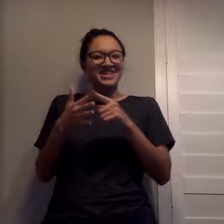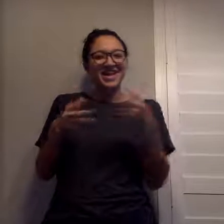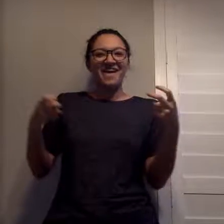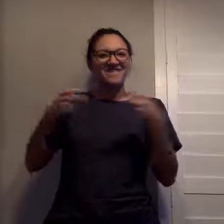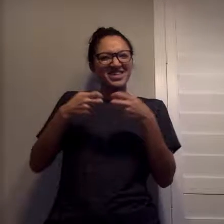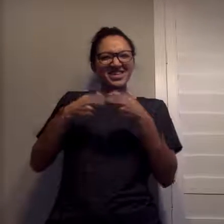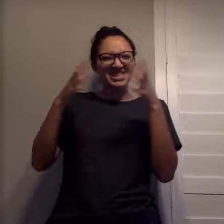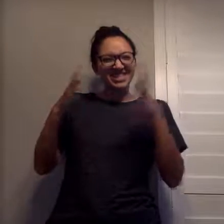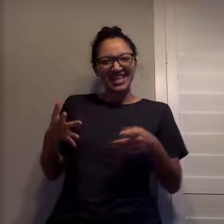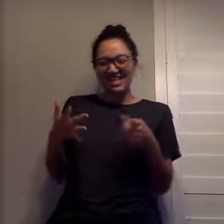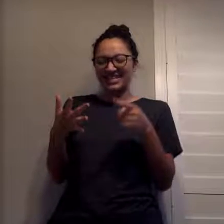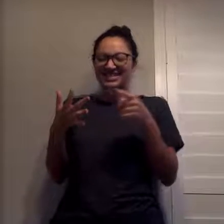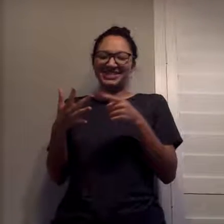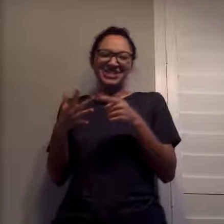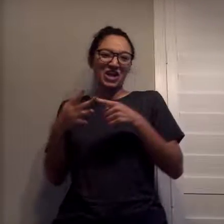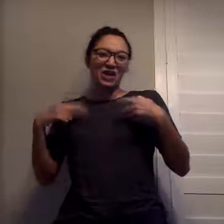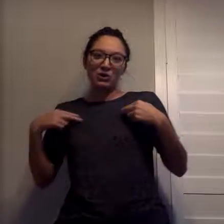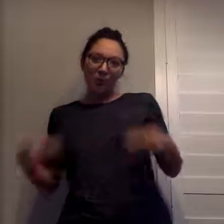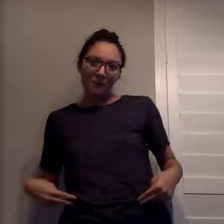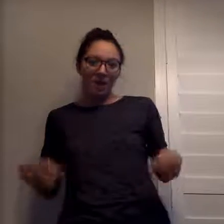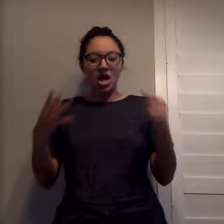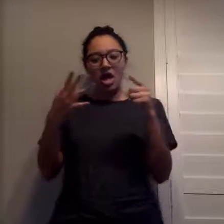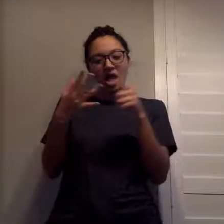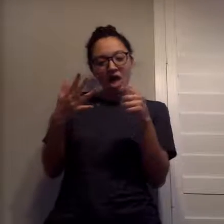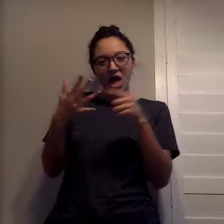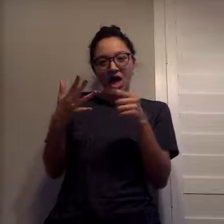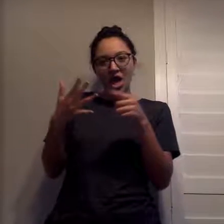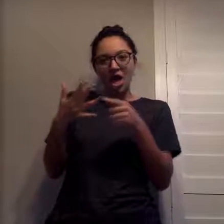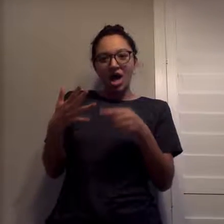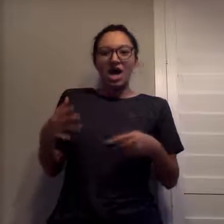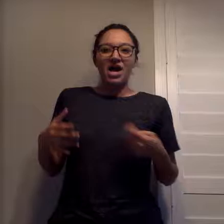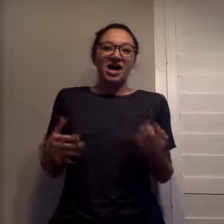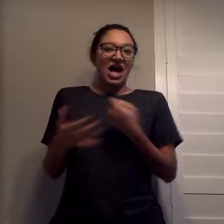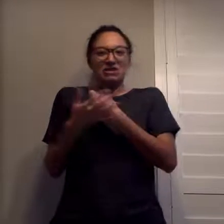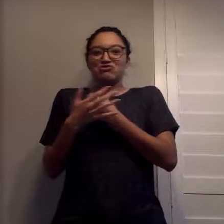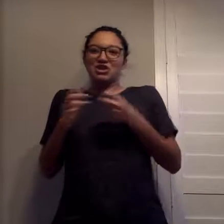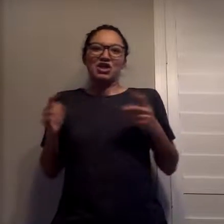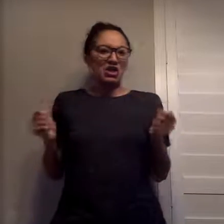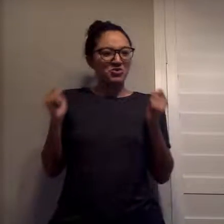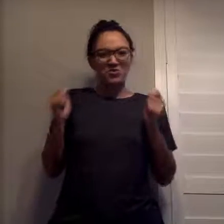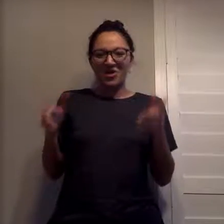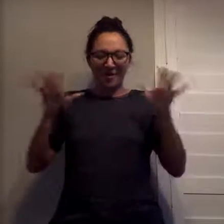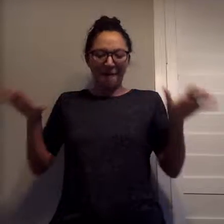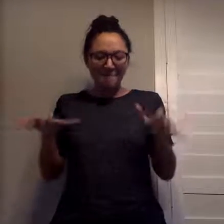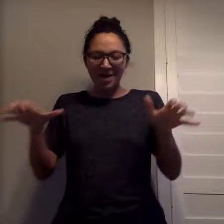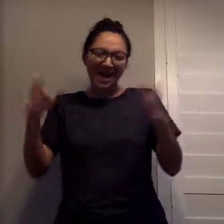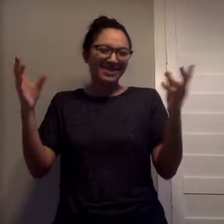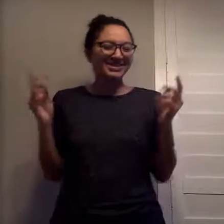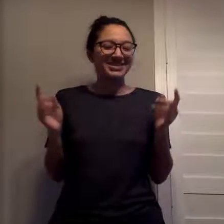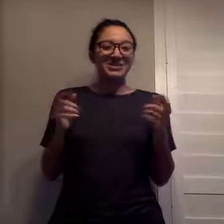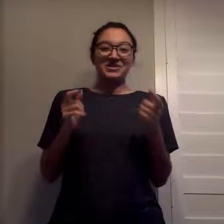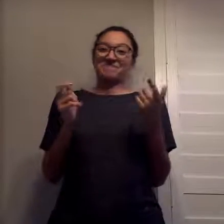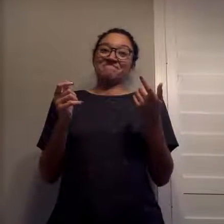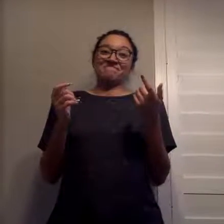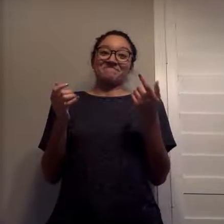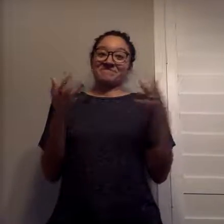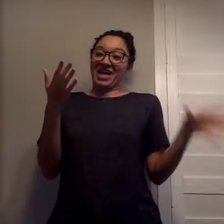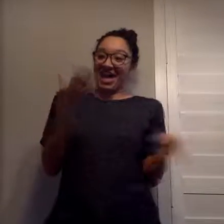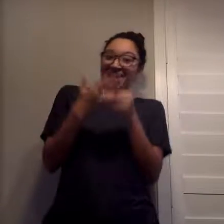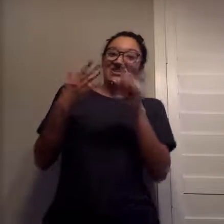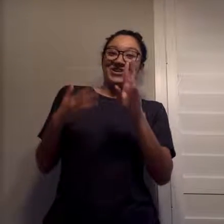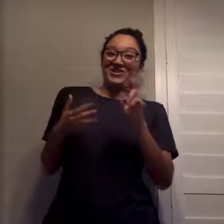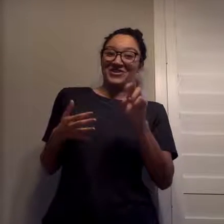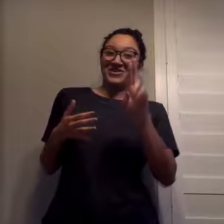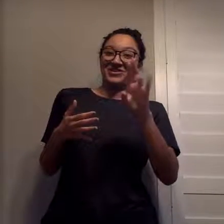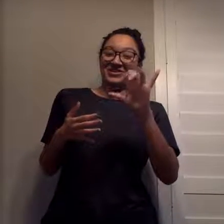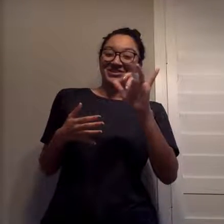of the superpowers that confers. So you don't need to worry, though. That I am not fully human is one of the things that my family loves the